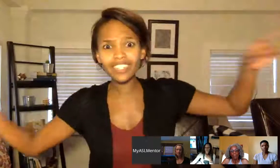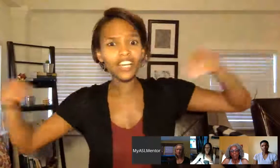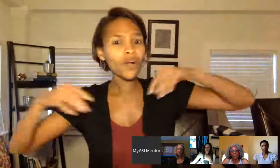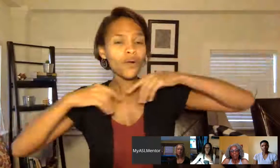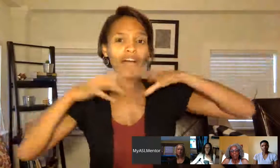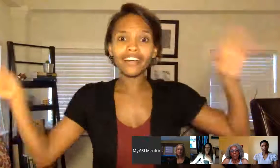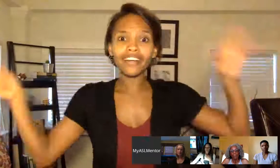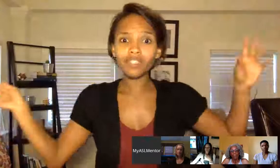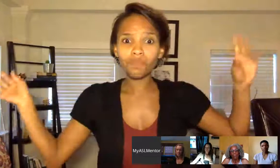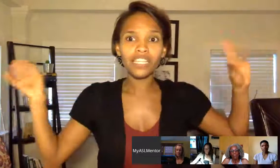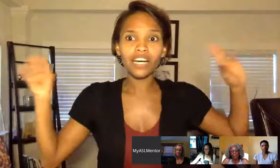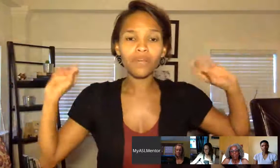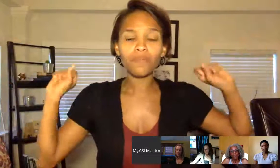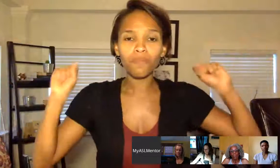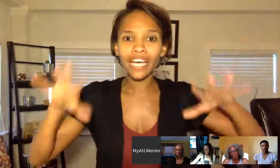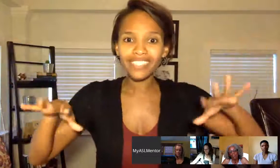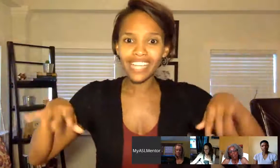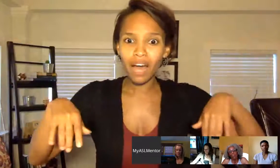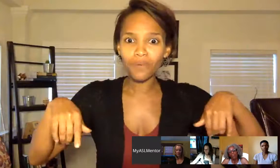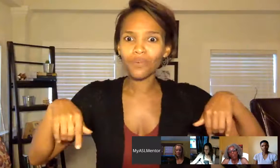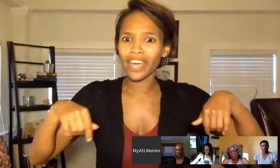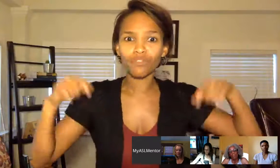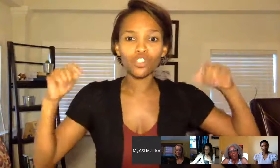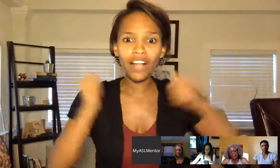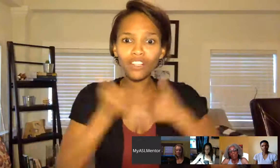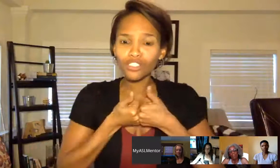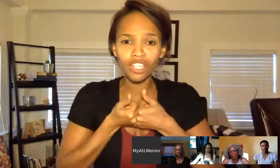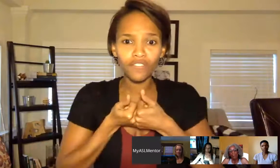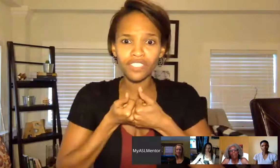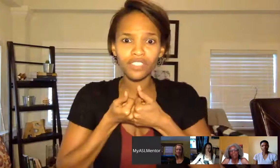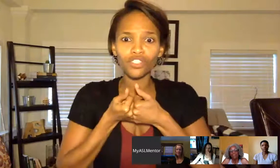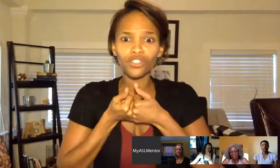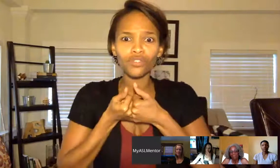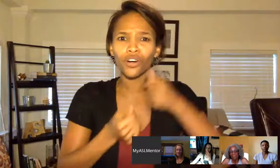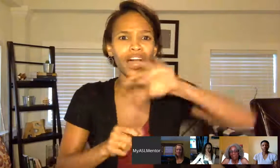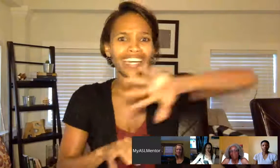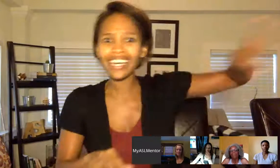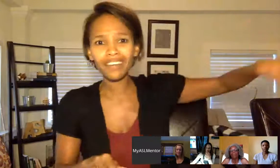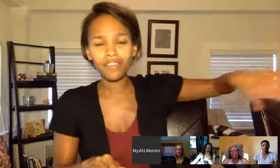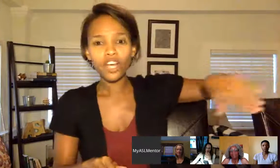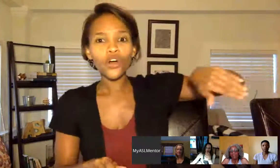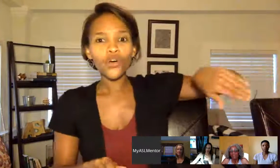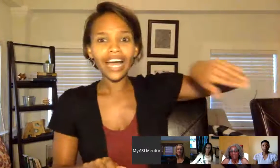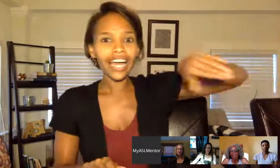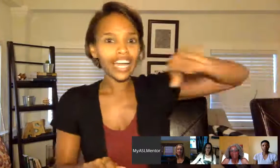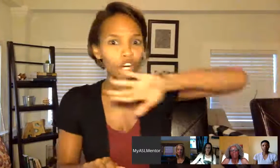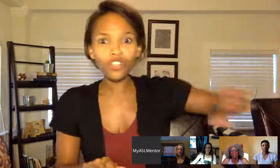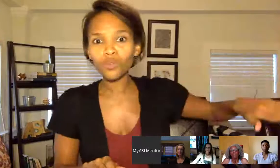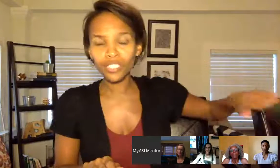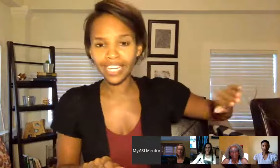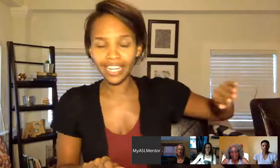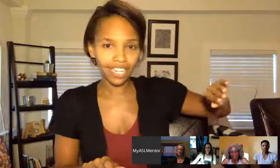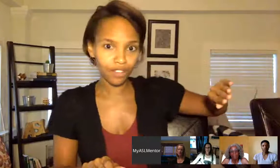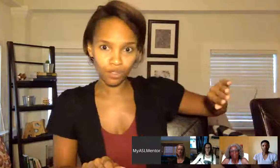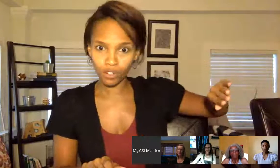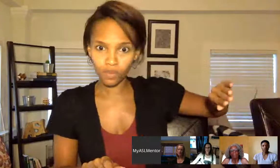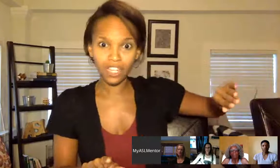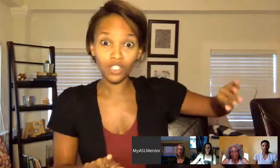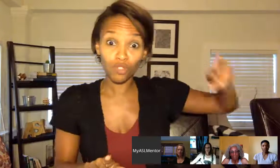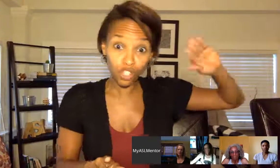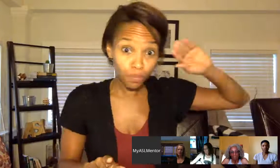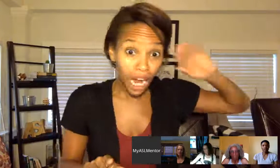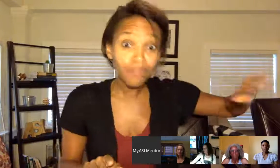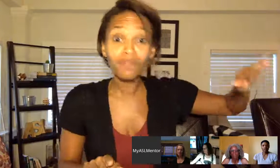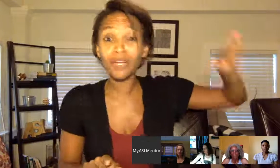really, I like to tell people, play the taboo game. Challenge yourself to go, I heard those words, I can't sign those words,